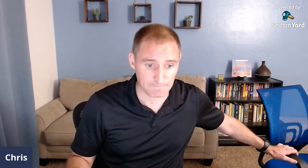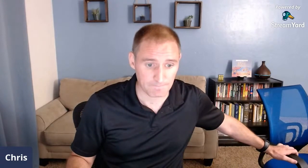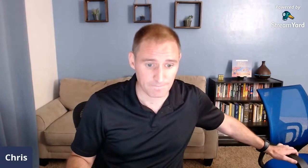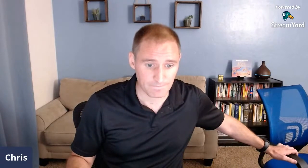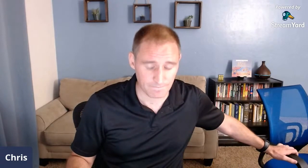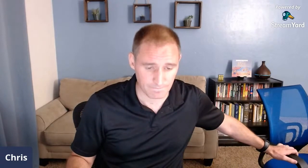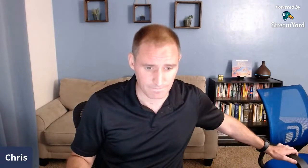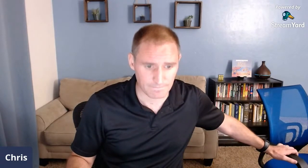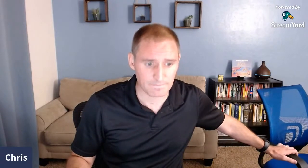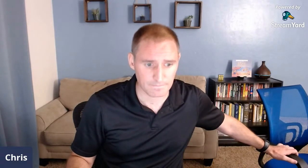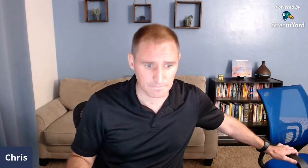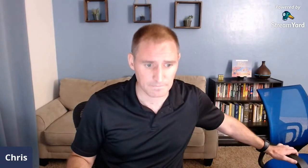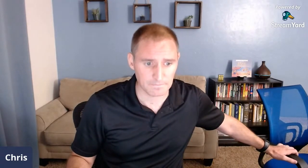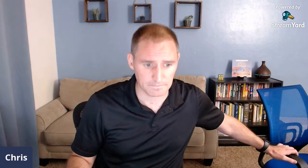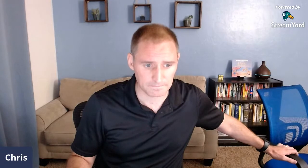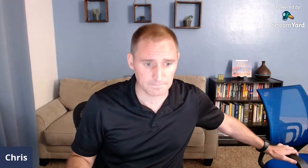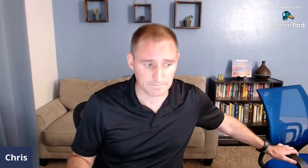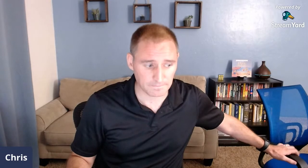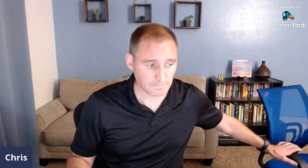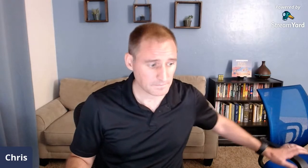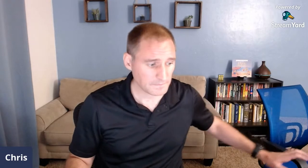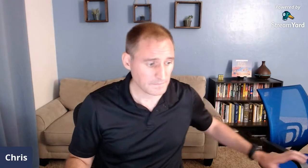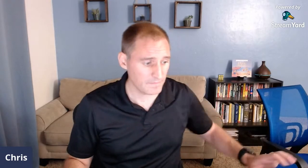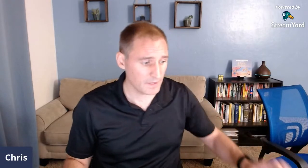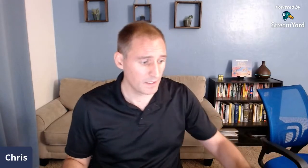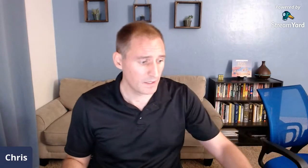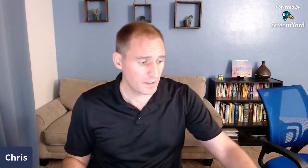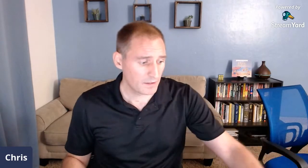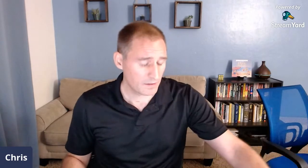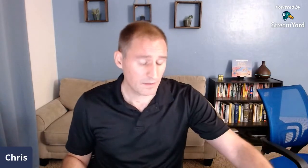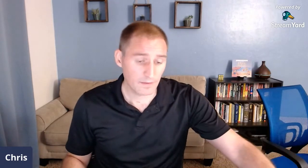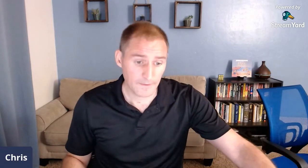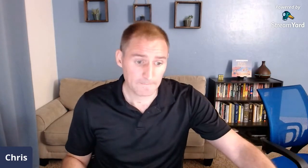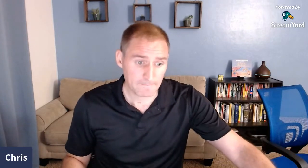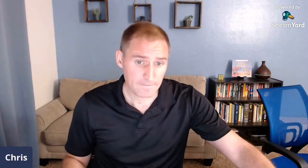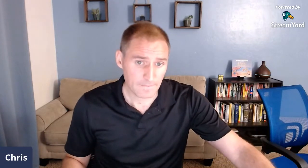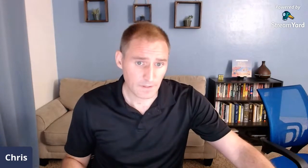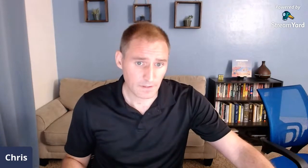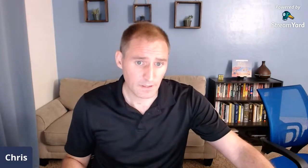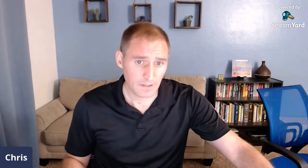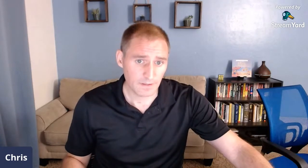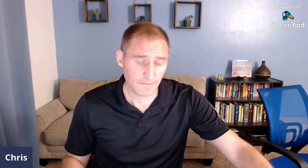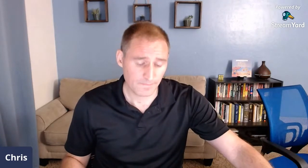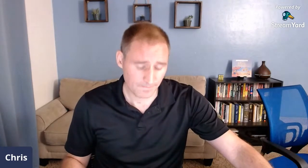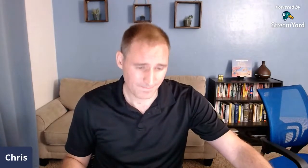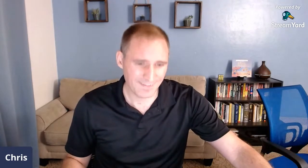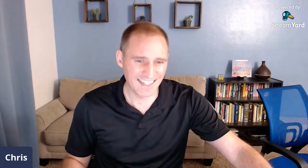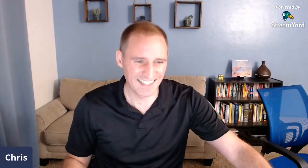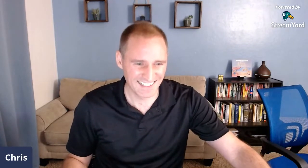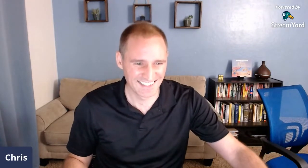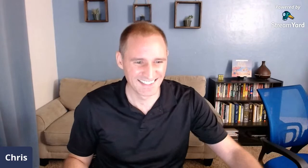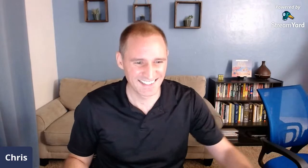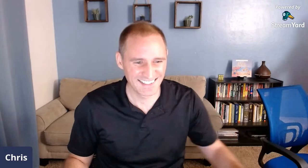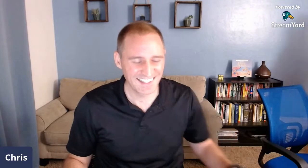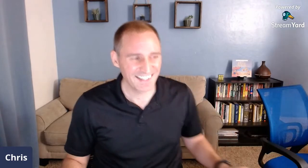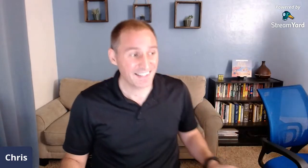fingerspell into her hand, and it's kind of tricky, but do you have any tips? Because you can't sign because